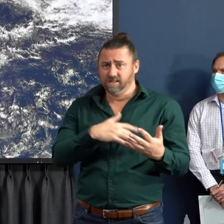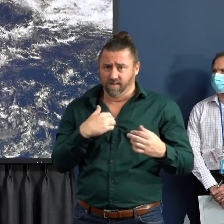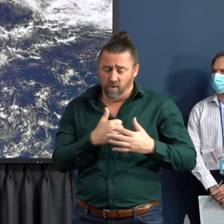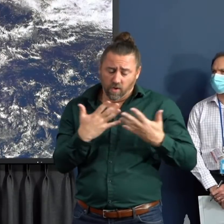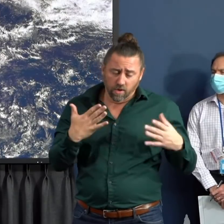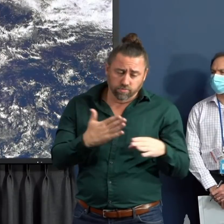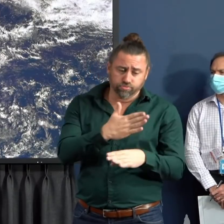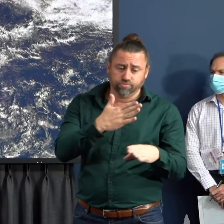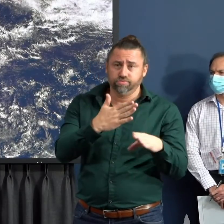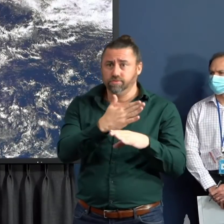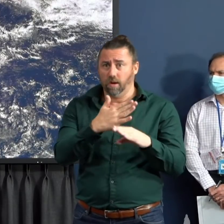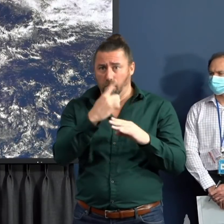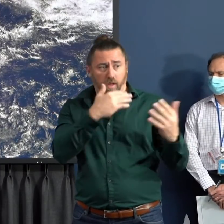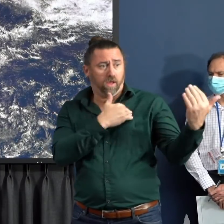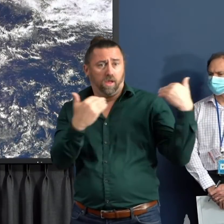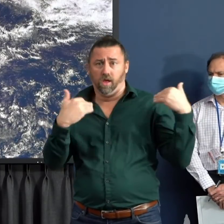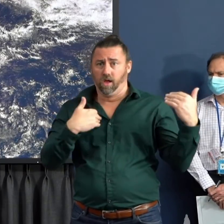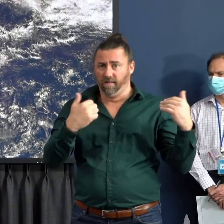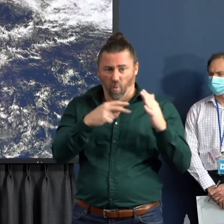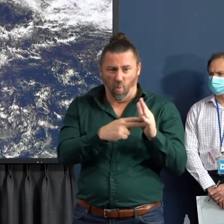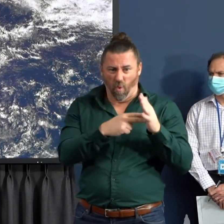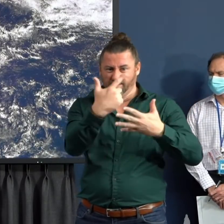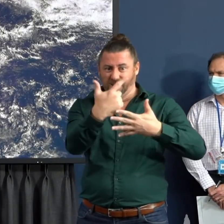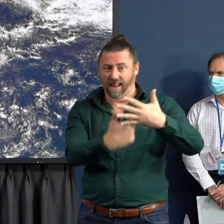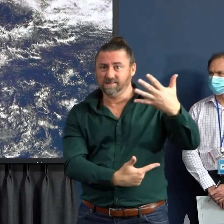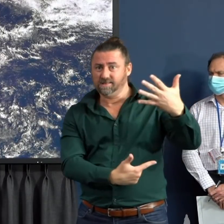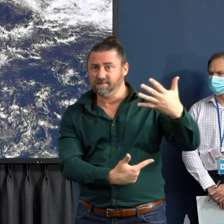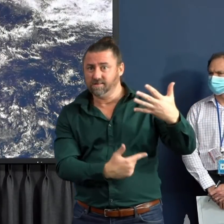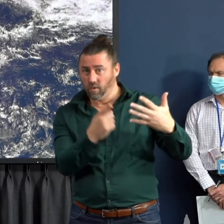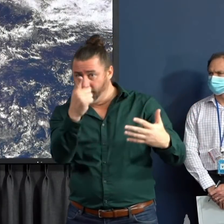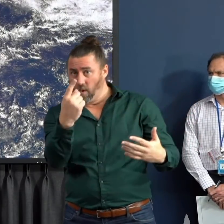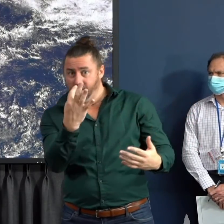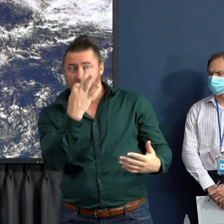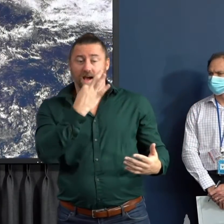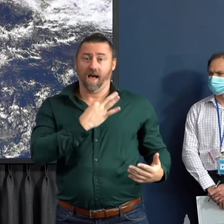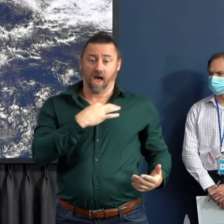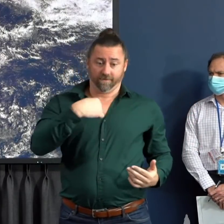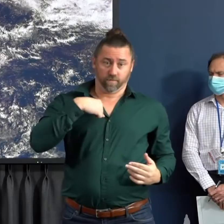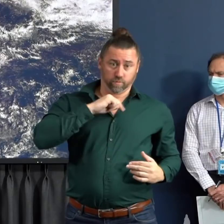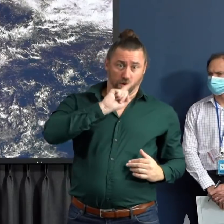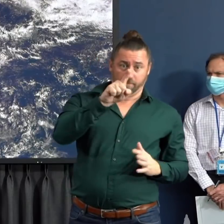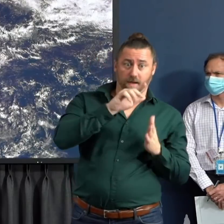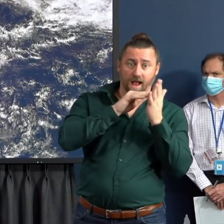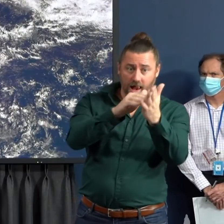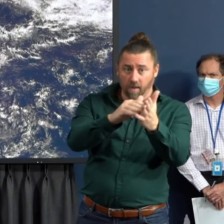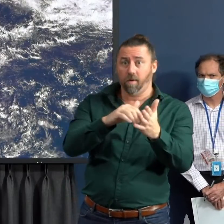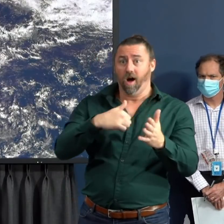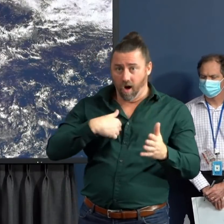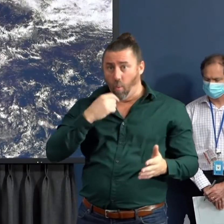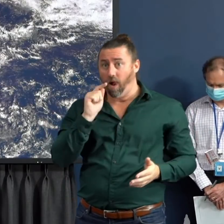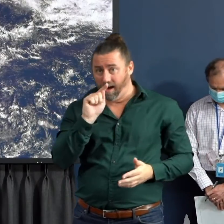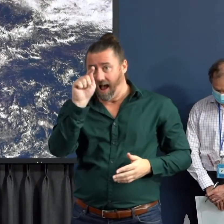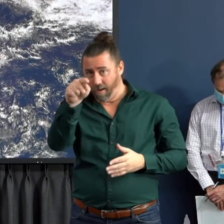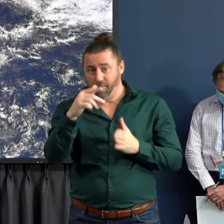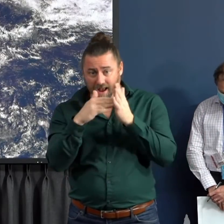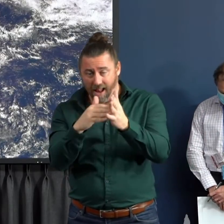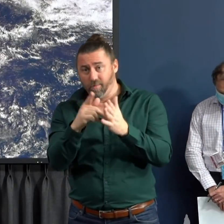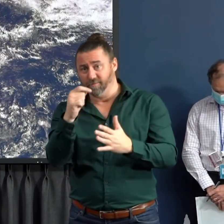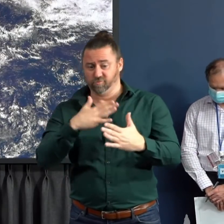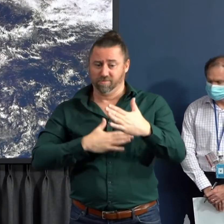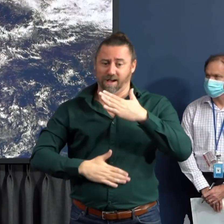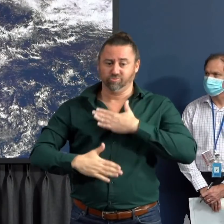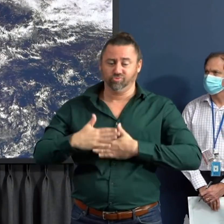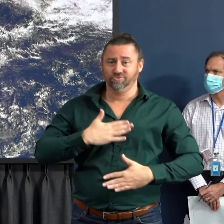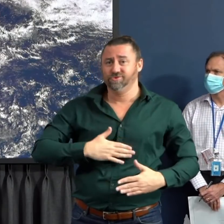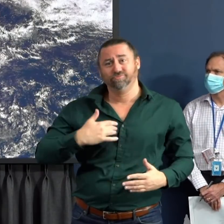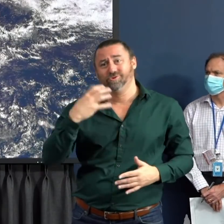a backlog of jobs. If you've logged a task with the State Emergency Service, we will get to you. We appreciate your patience, but this is a